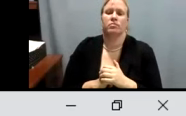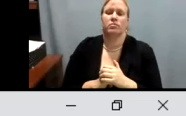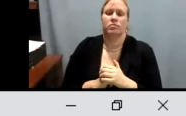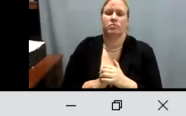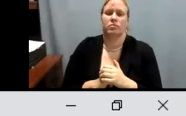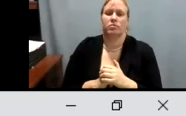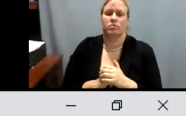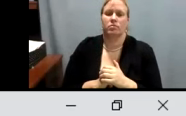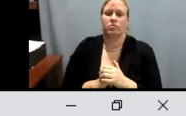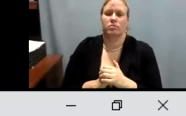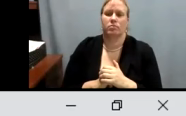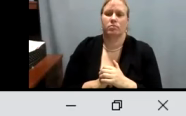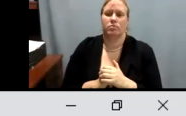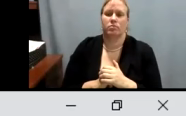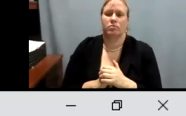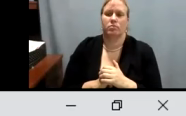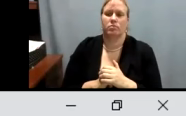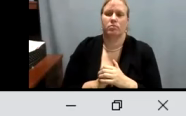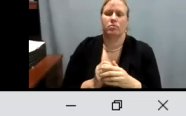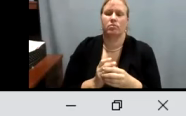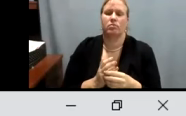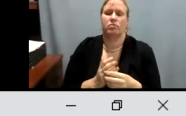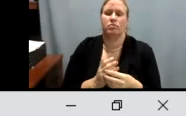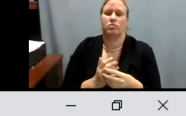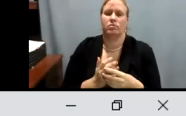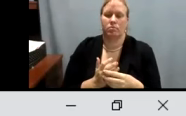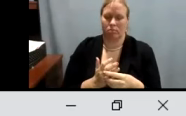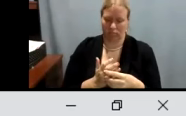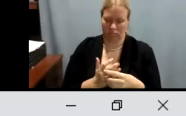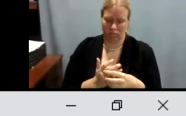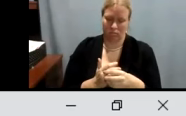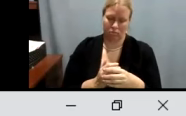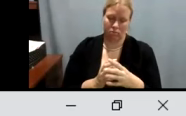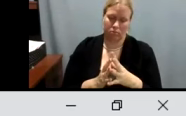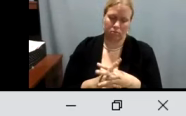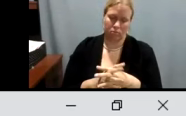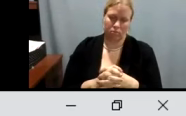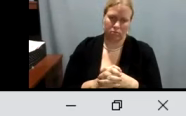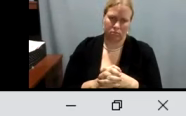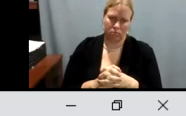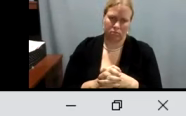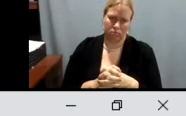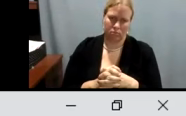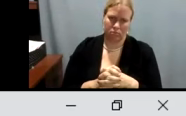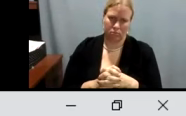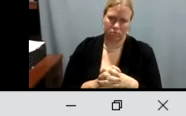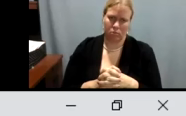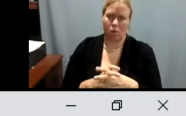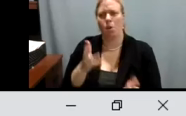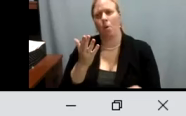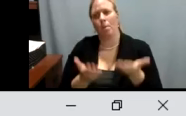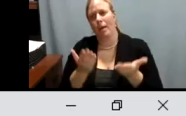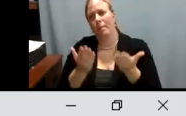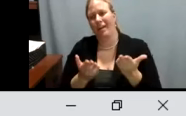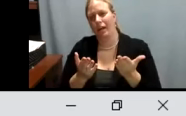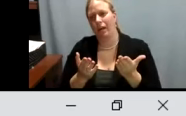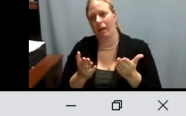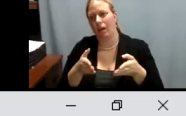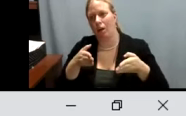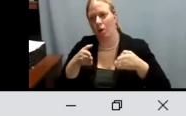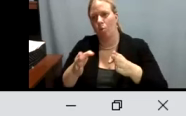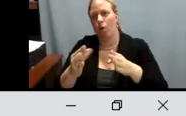direction of the roads in this area to